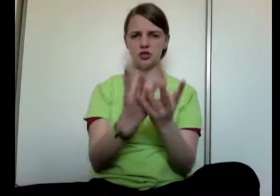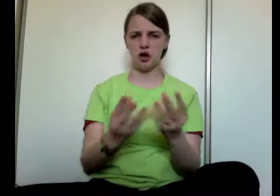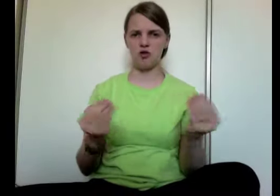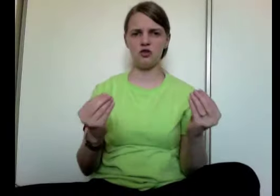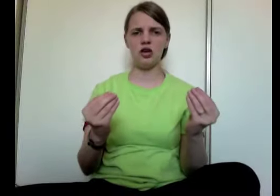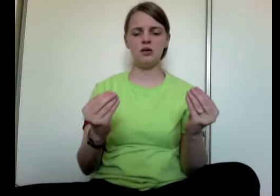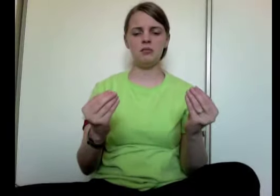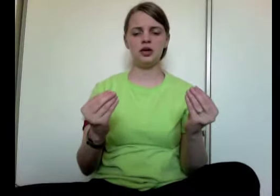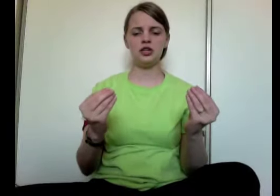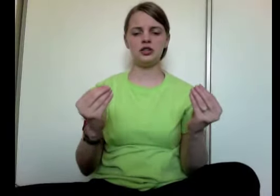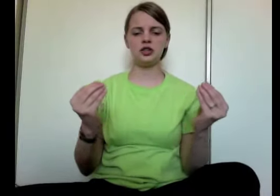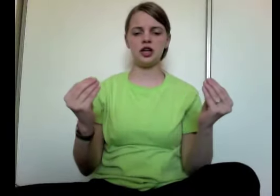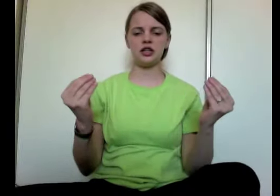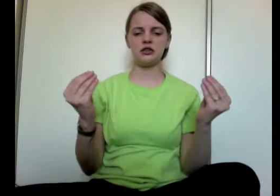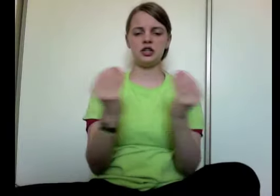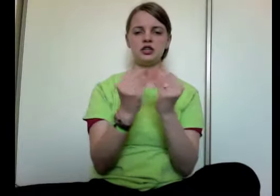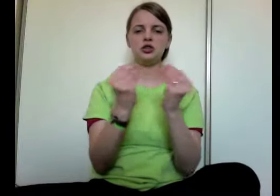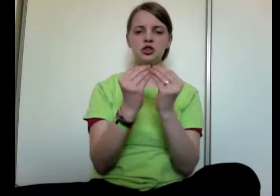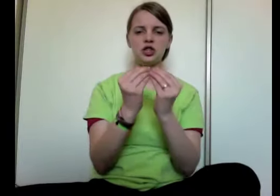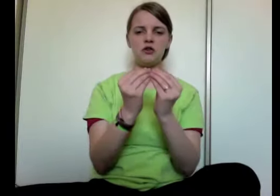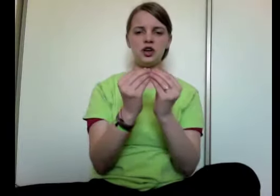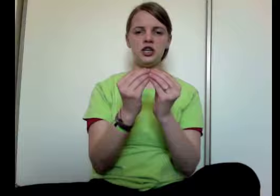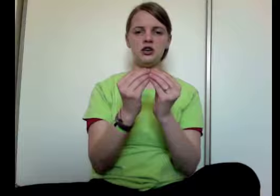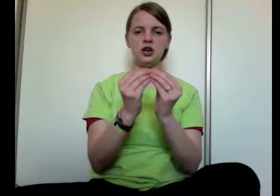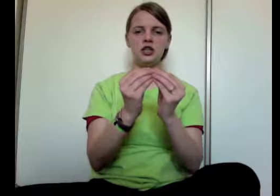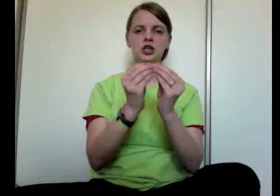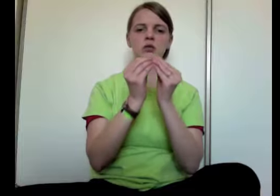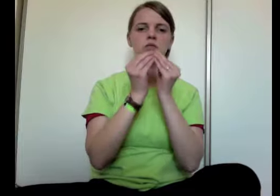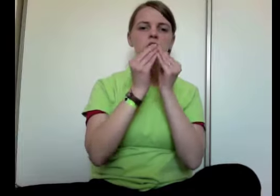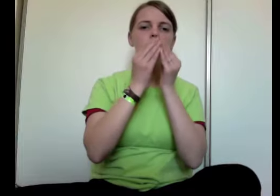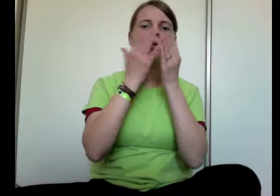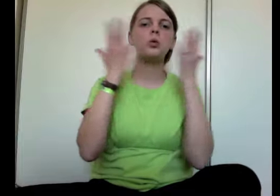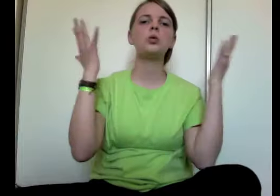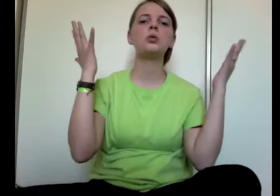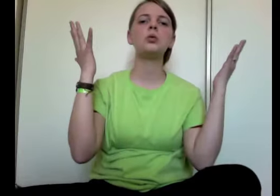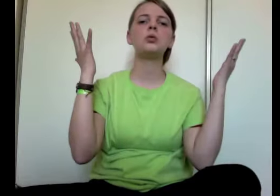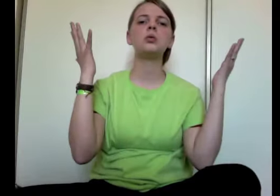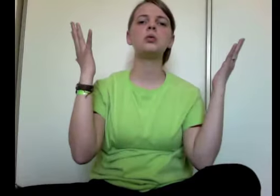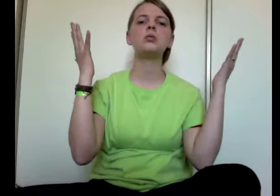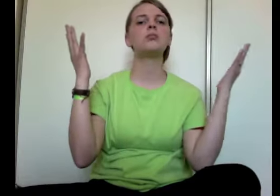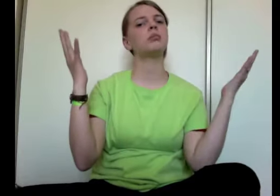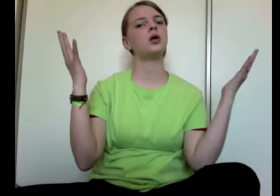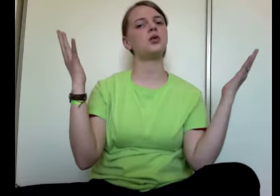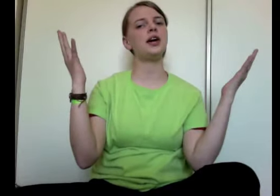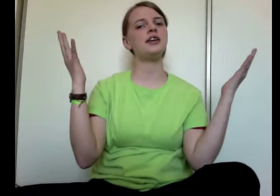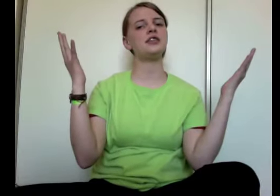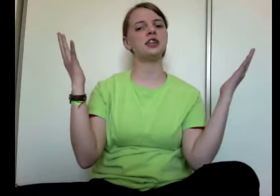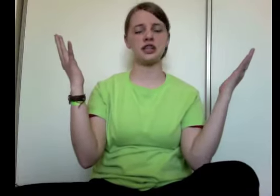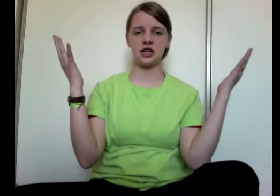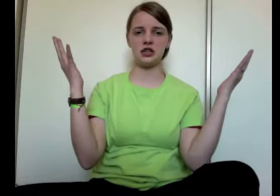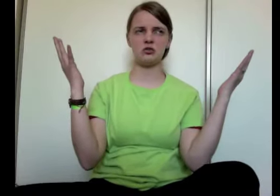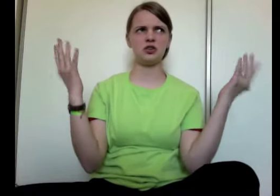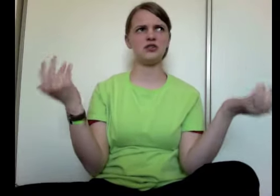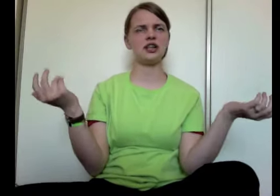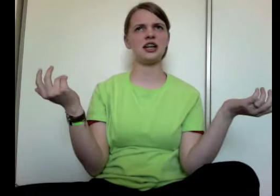dissolve, but it's like it starts out right here, and then you blow it away like a candle. Not really like a